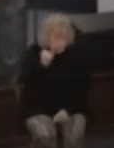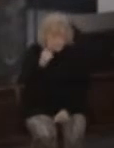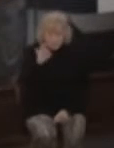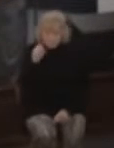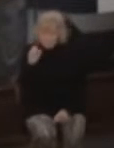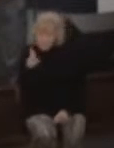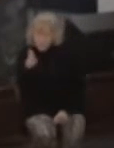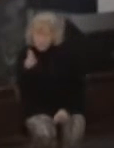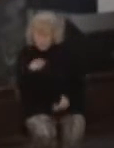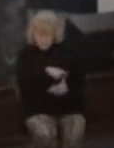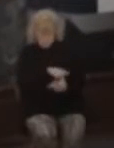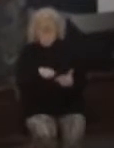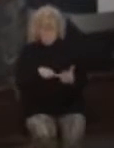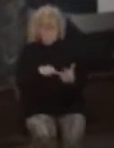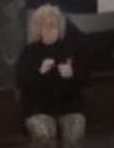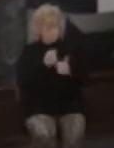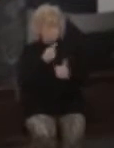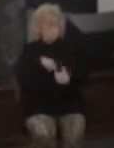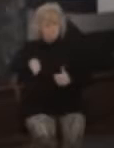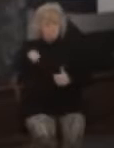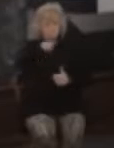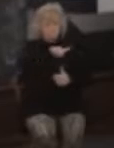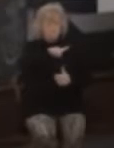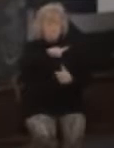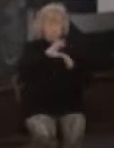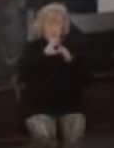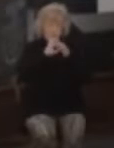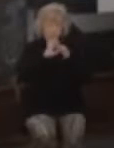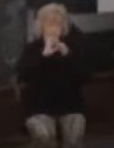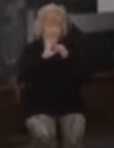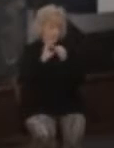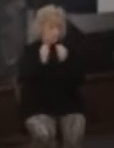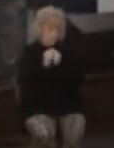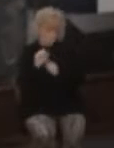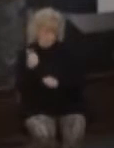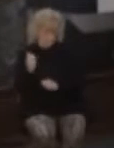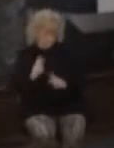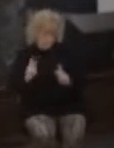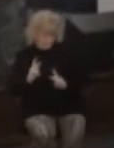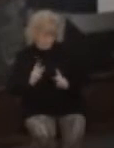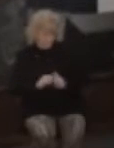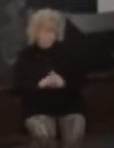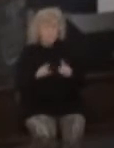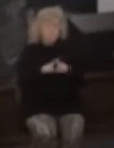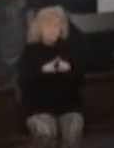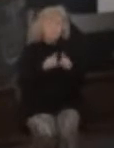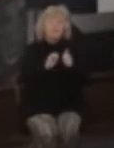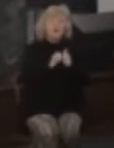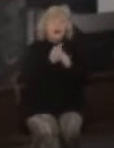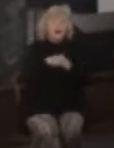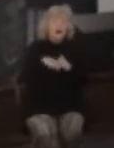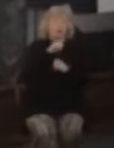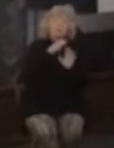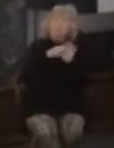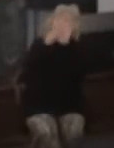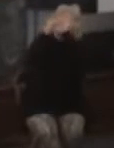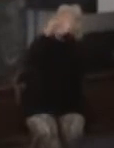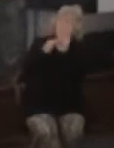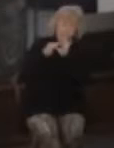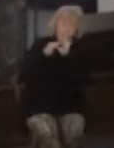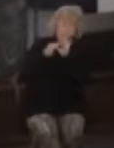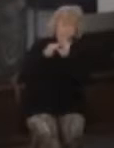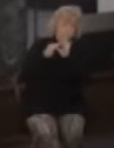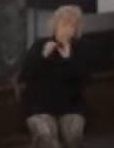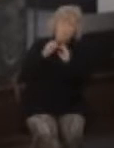have to do with how you relate to others. They also have to do with how you relate to God and how God